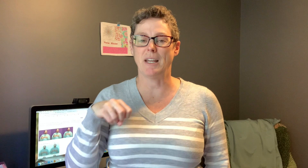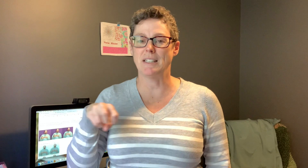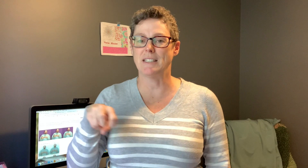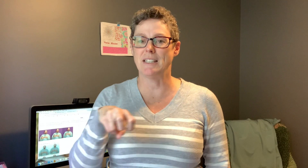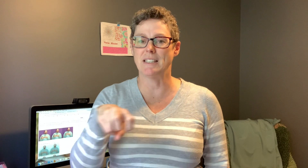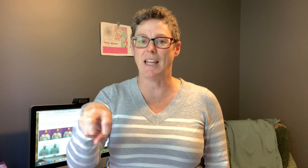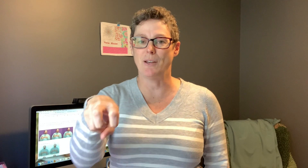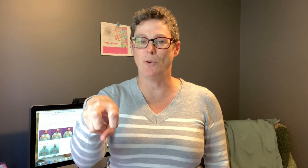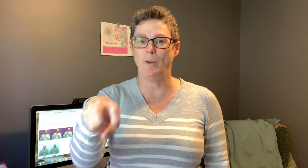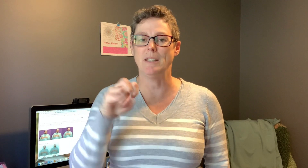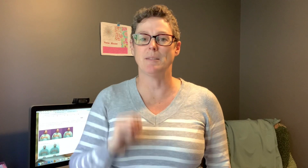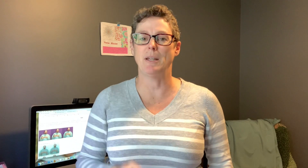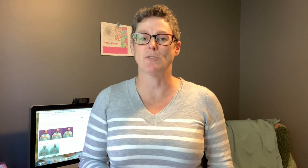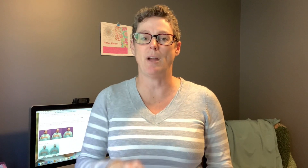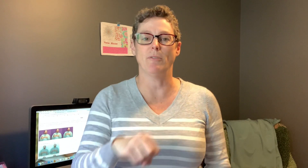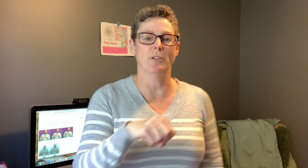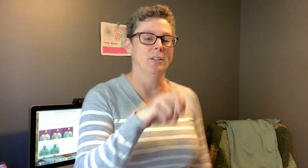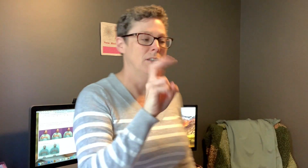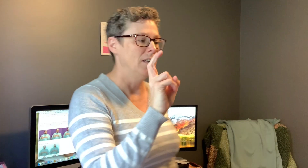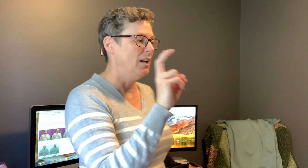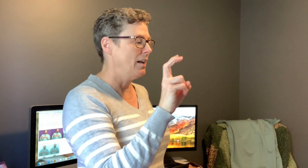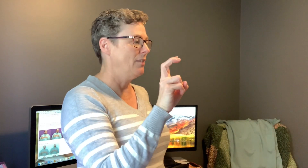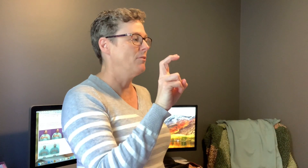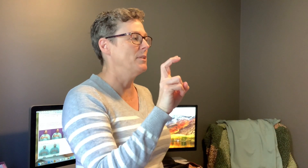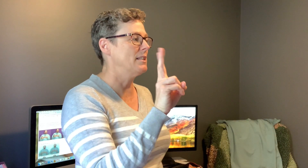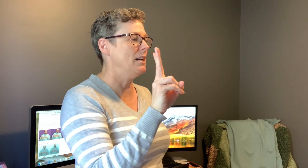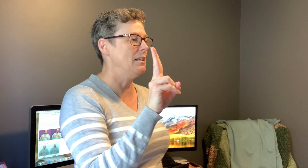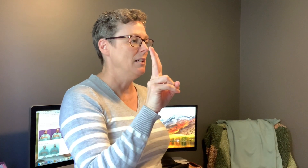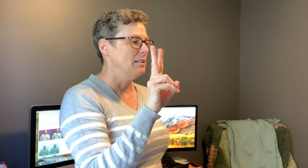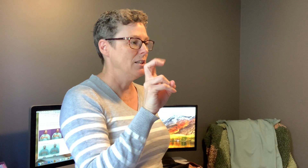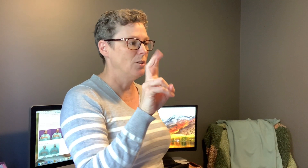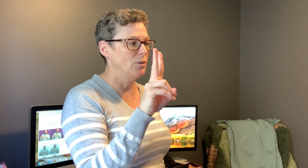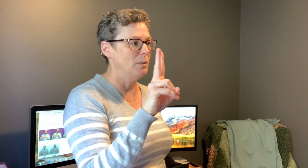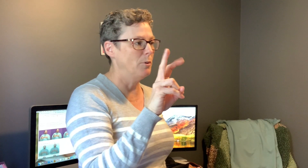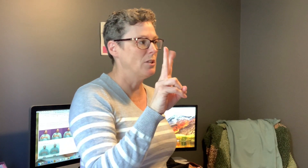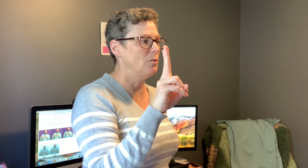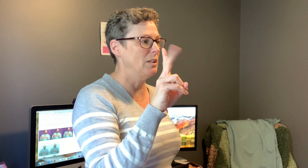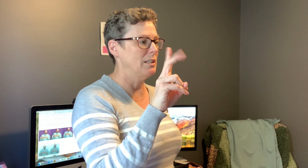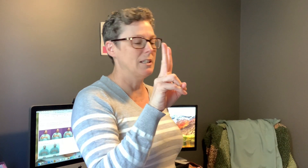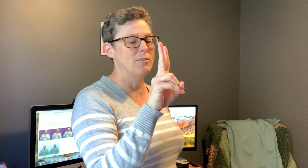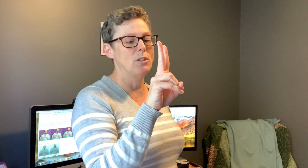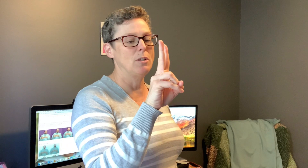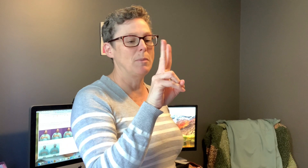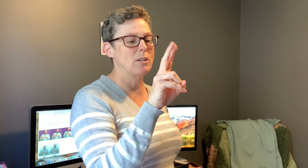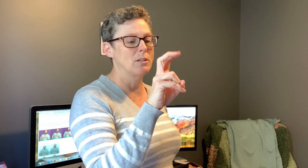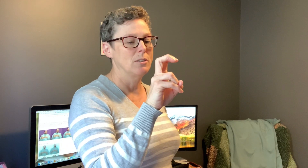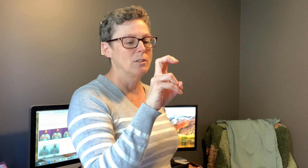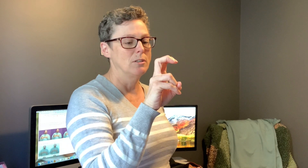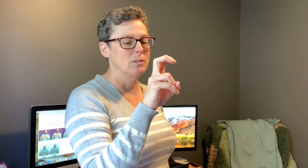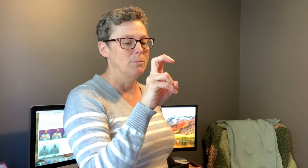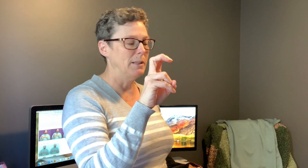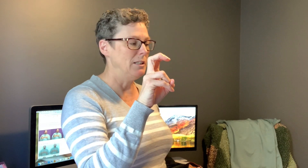of zigzag away to make travel. Again, from the side, take your pointer and index finger and make bunny